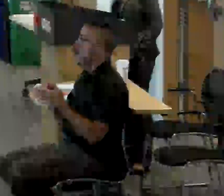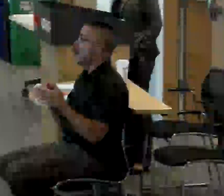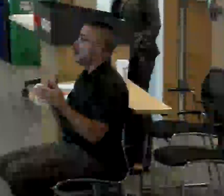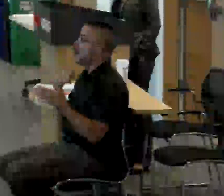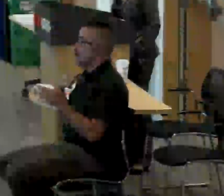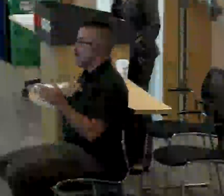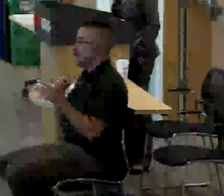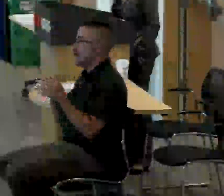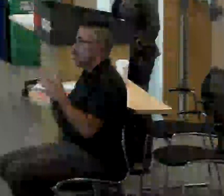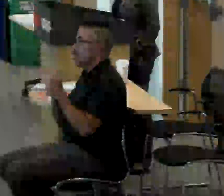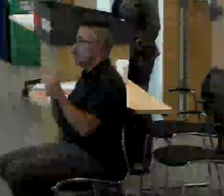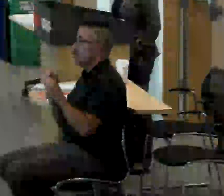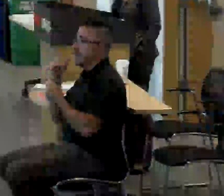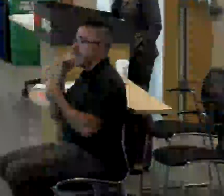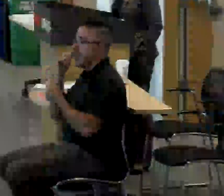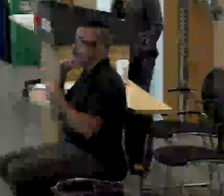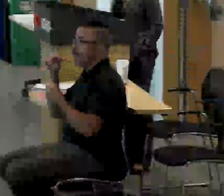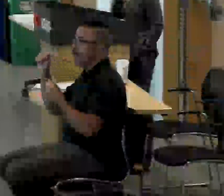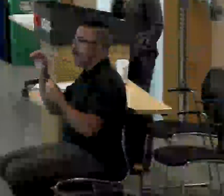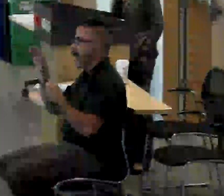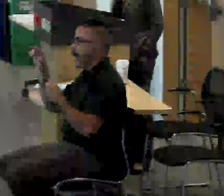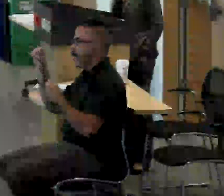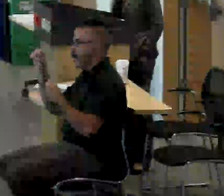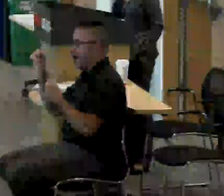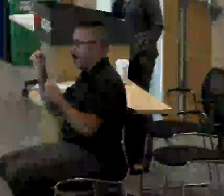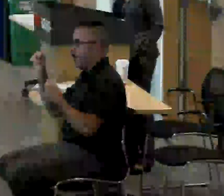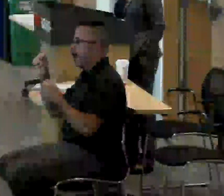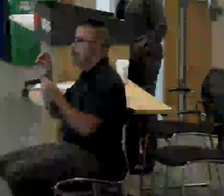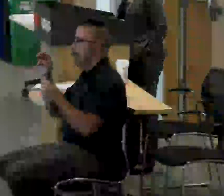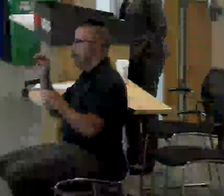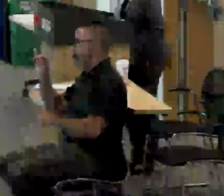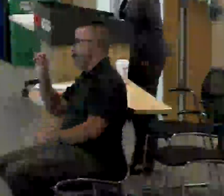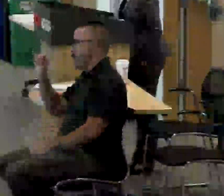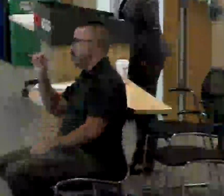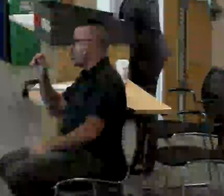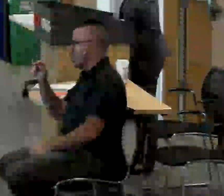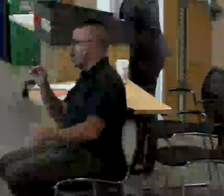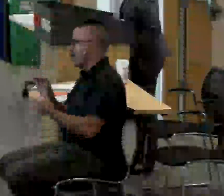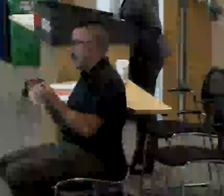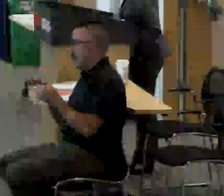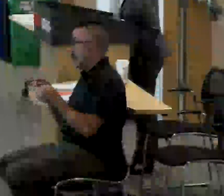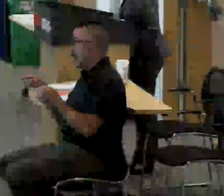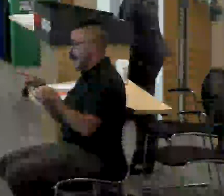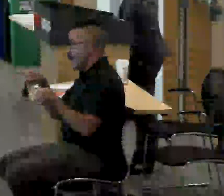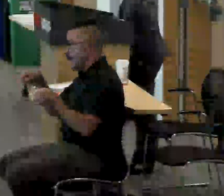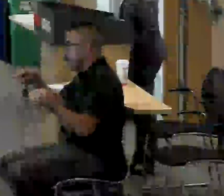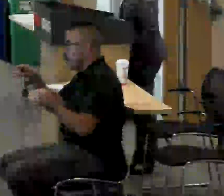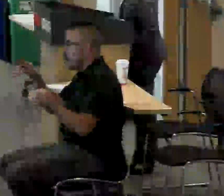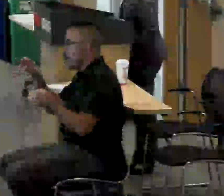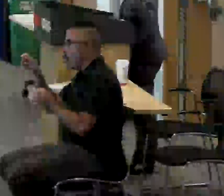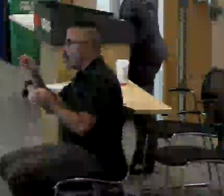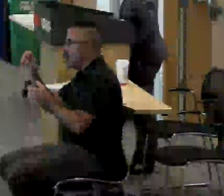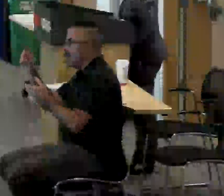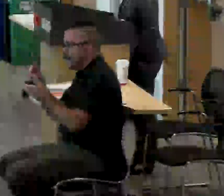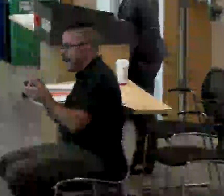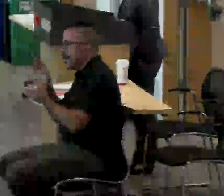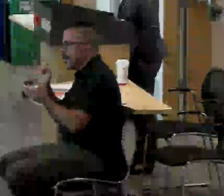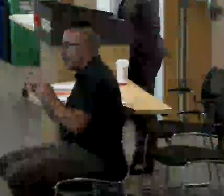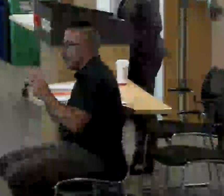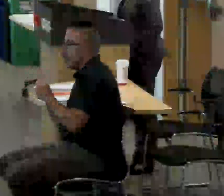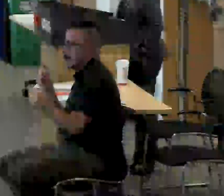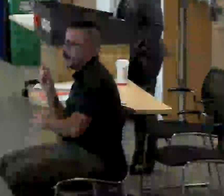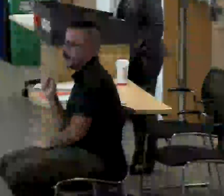CalAble vision and mission statements. These were designed by people eligible for ABLE accounts. This was adopted by our